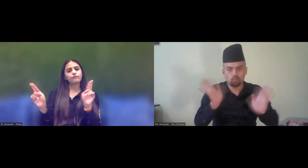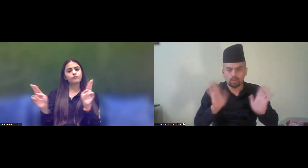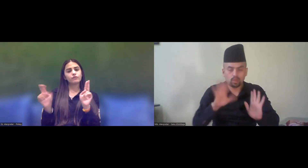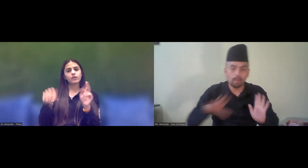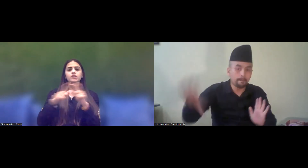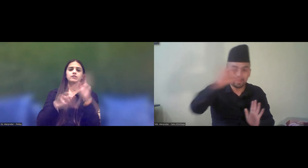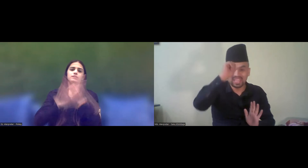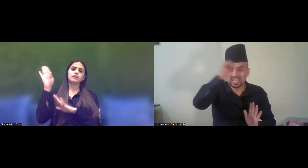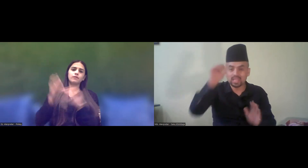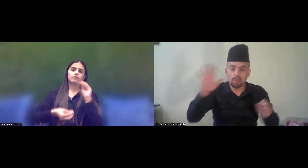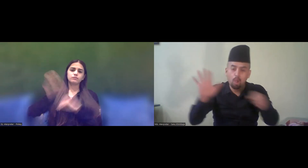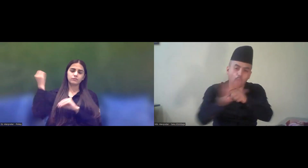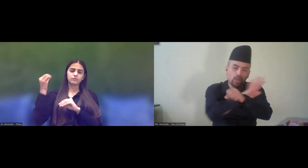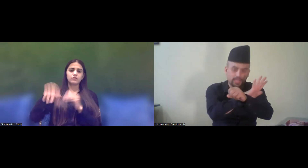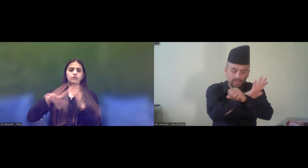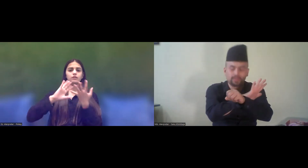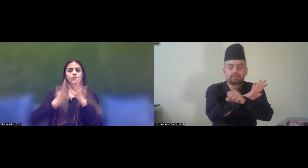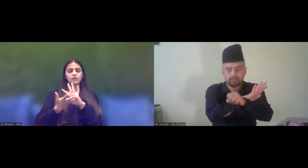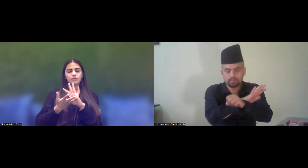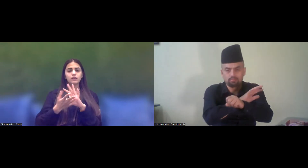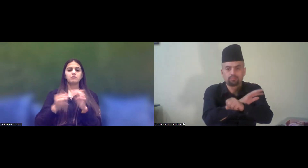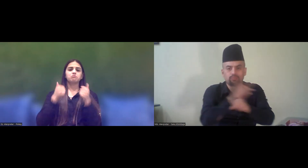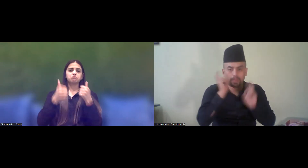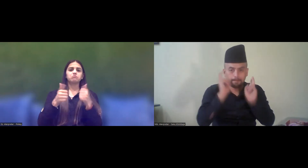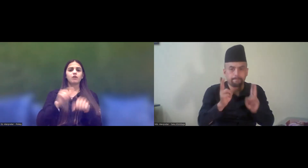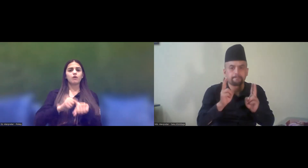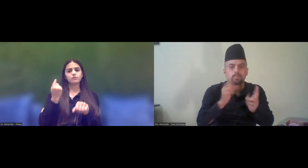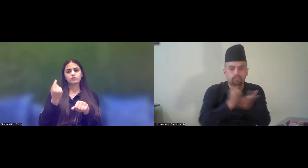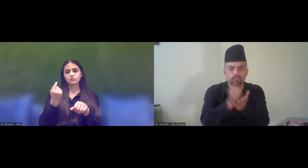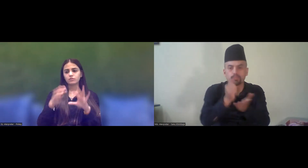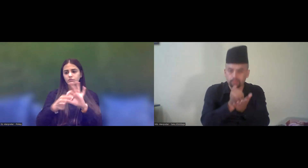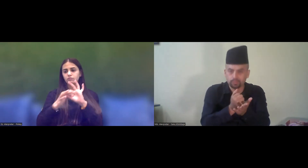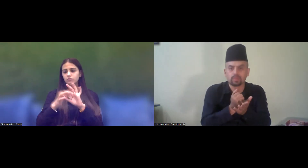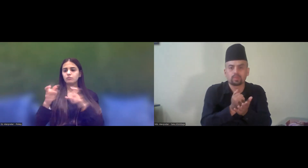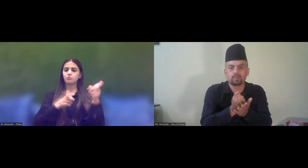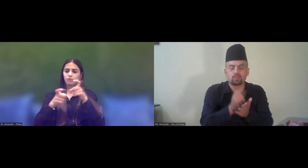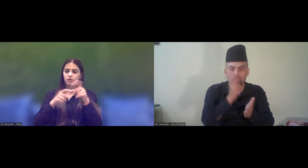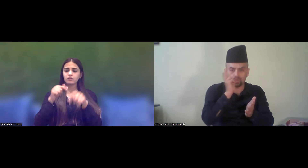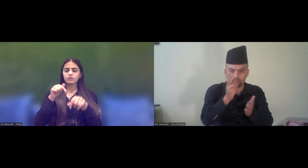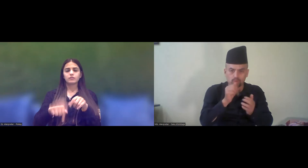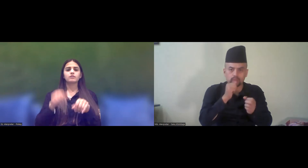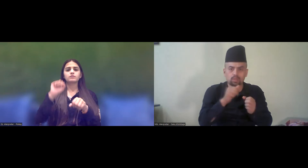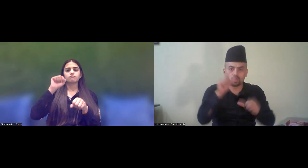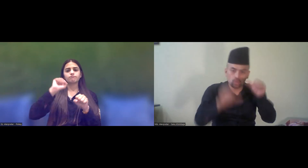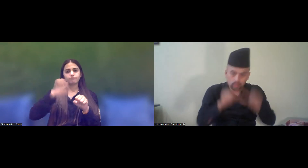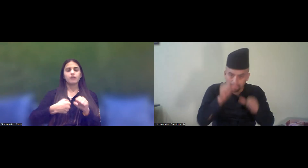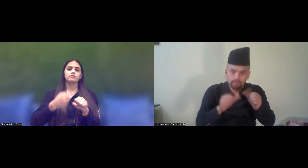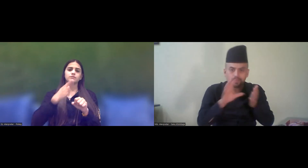of time, and it creates a great opportunity and also pulling in resources for pushing this agenda. So yes.